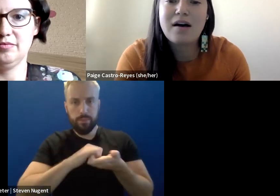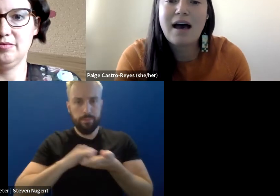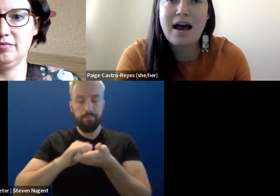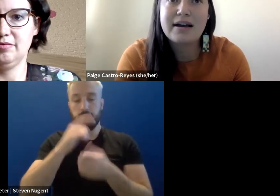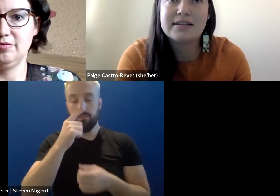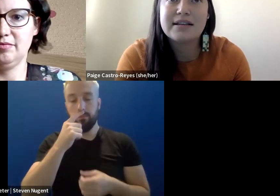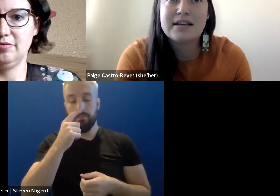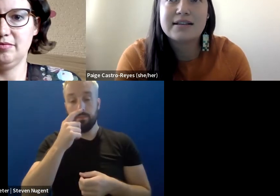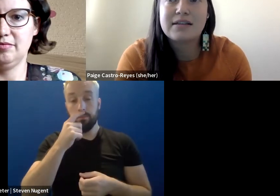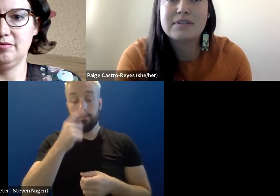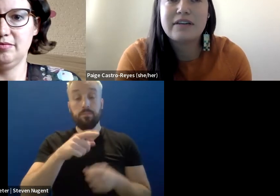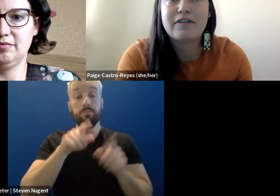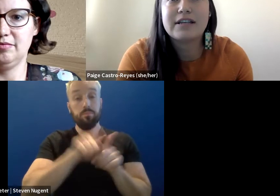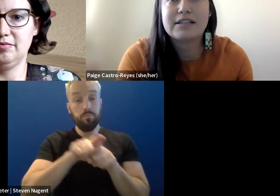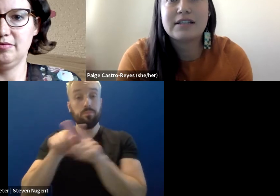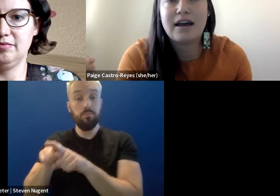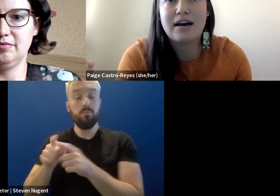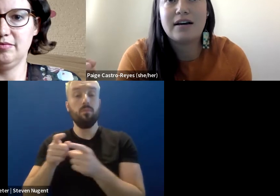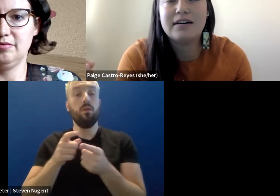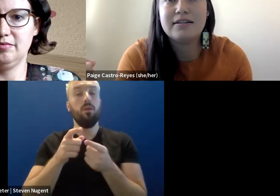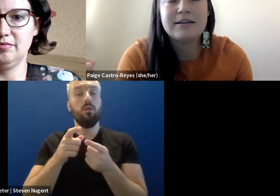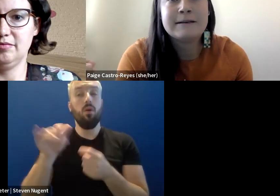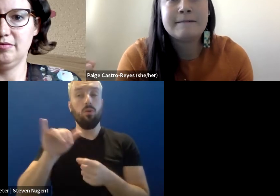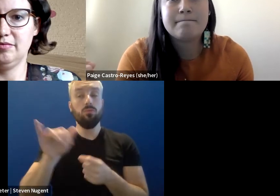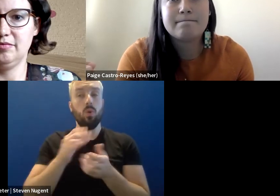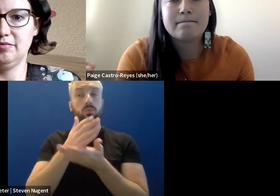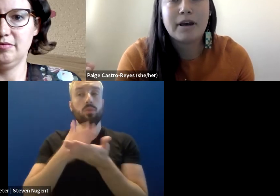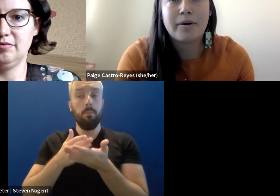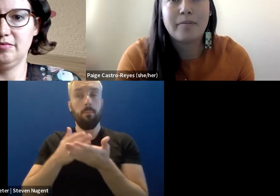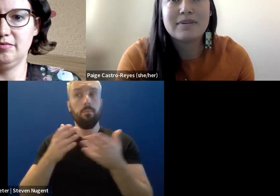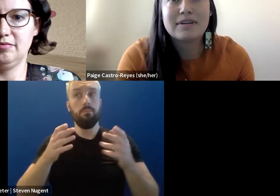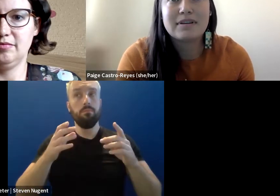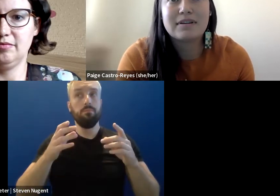as well as some different